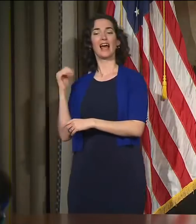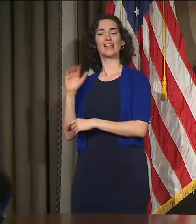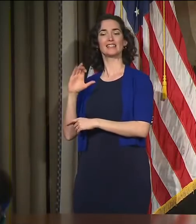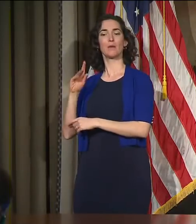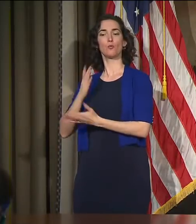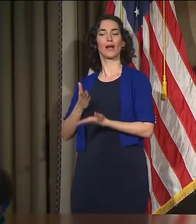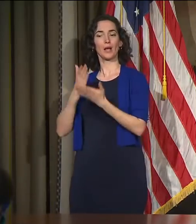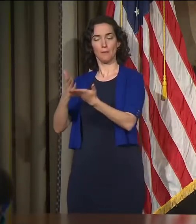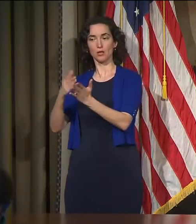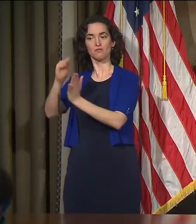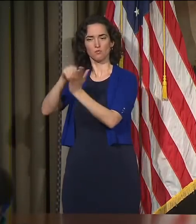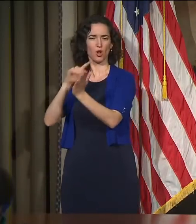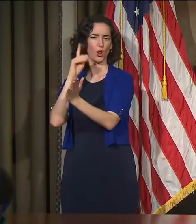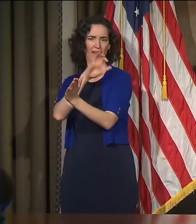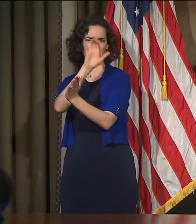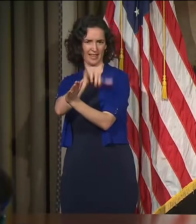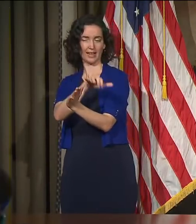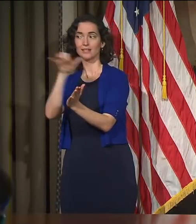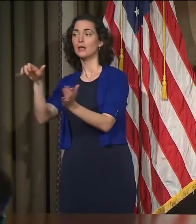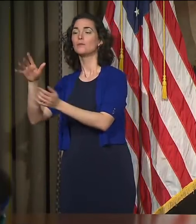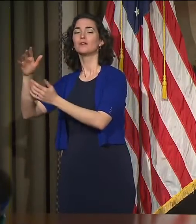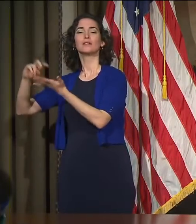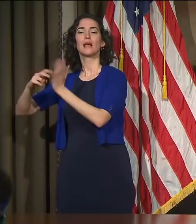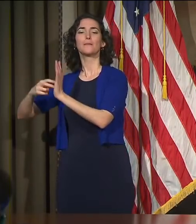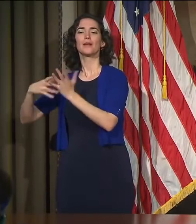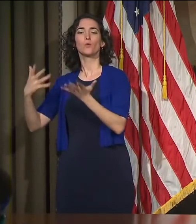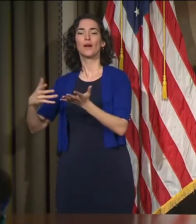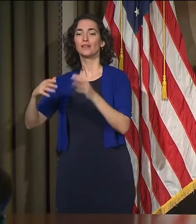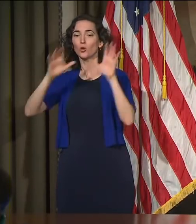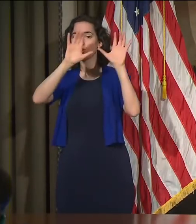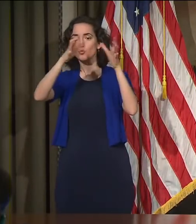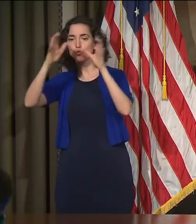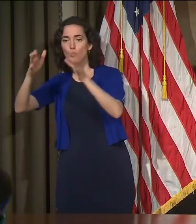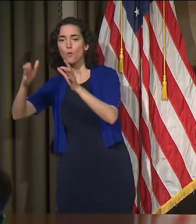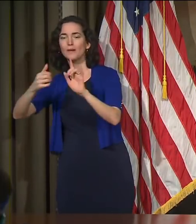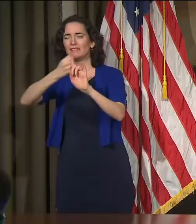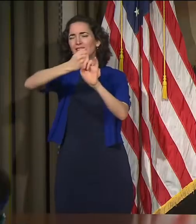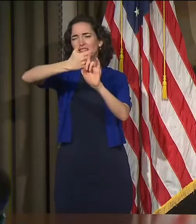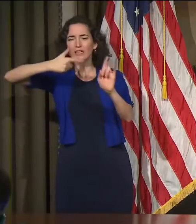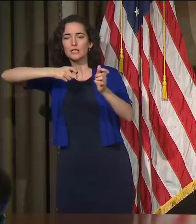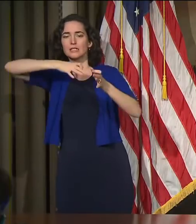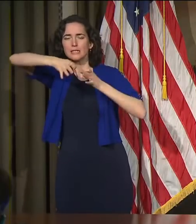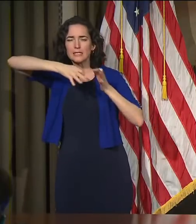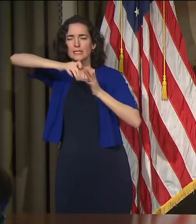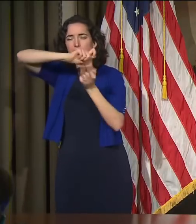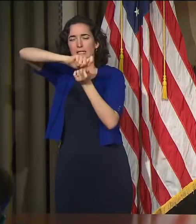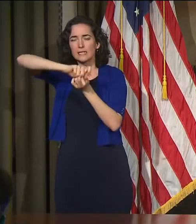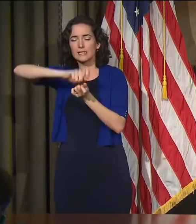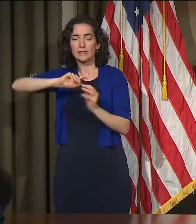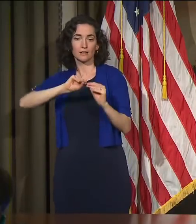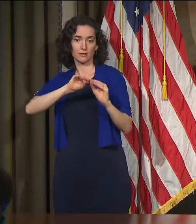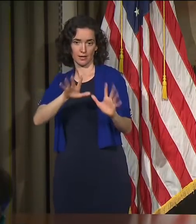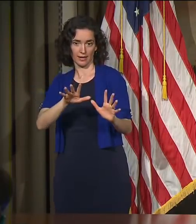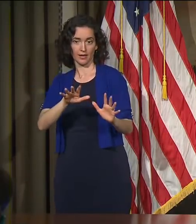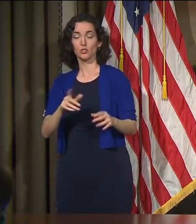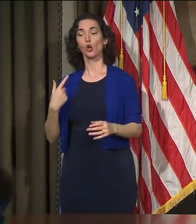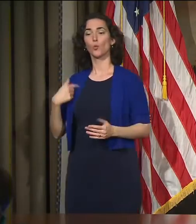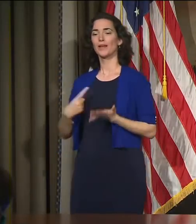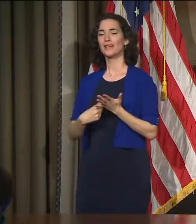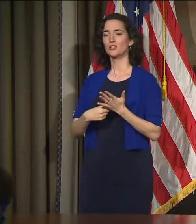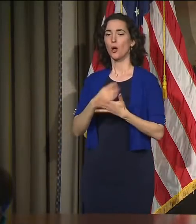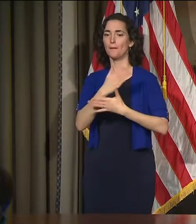recommendations. That gets more into the weeds on how they specifically define those categories. So as we continue to have discussions about what our